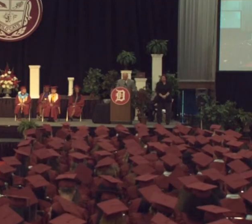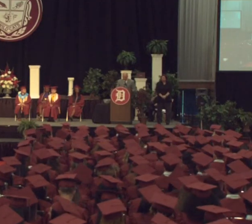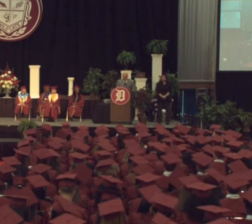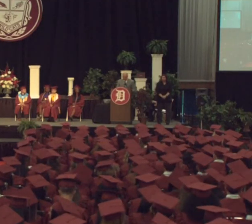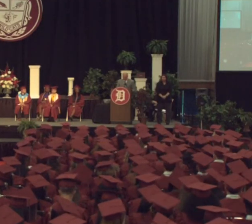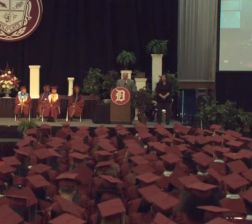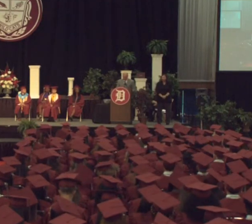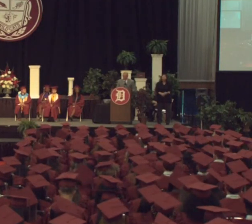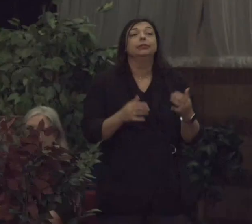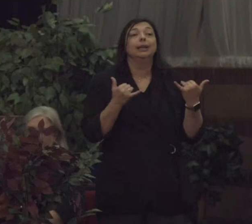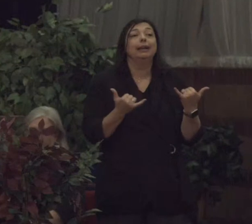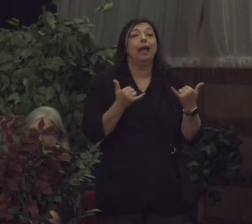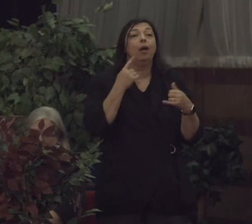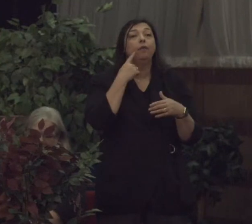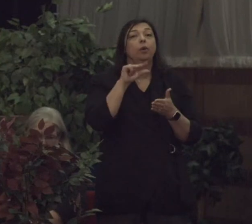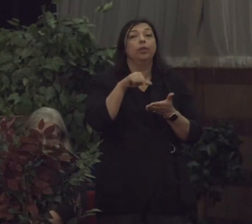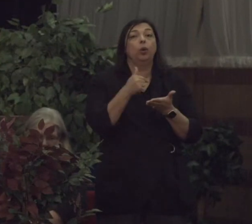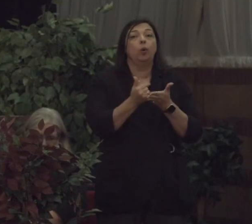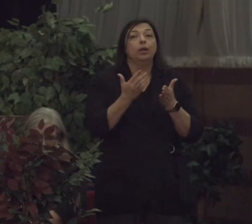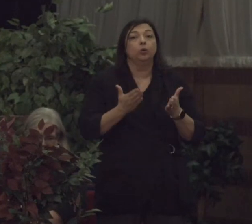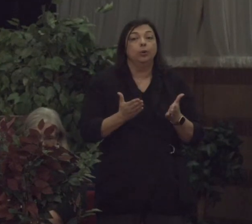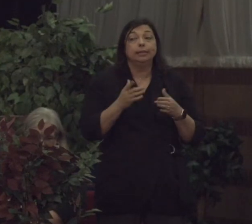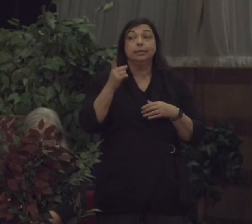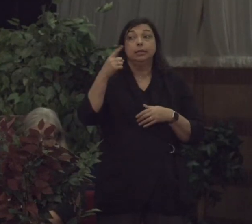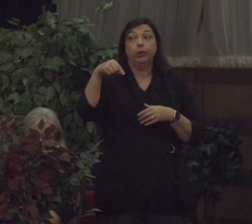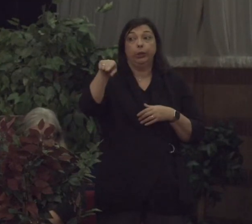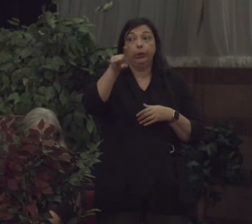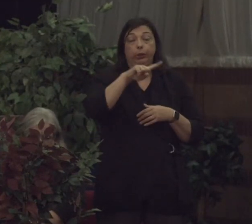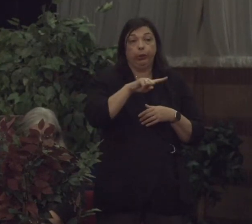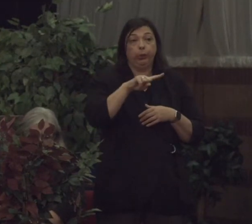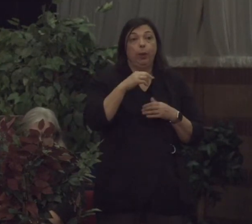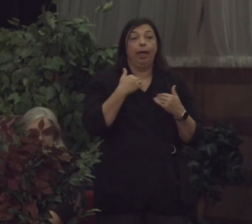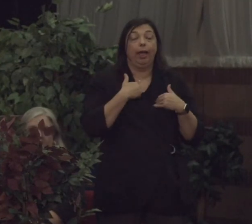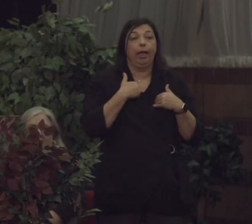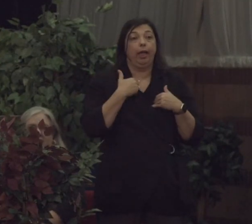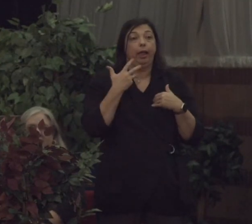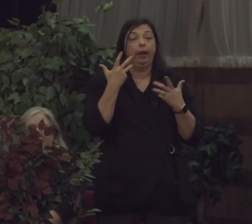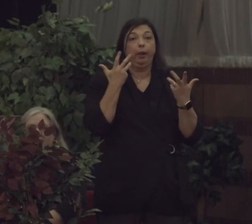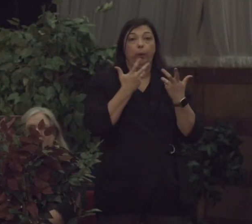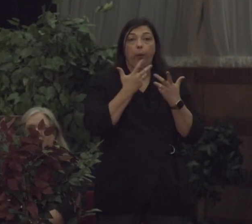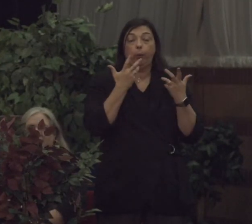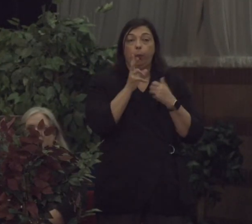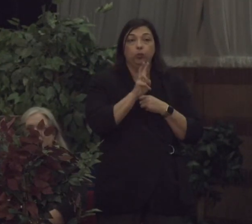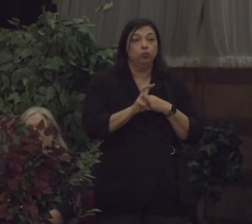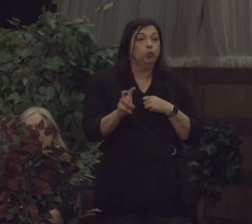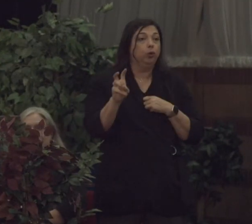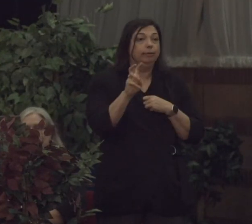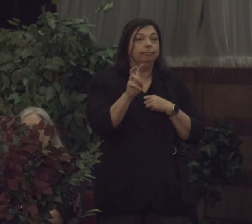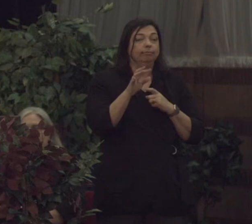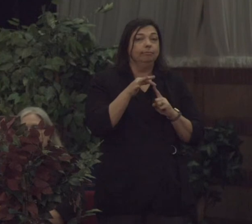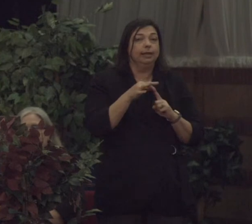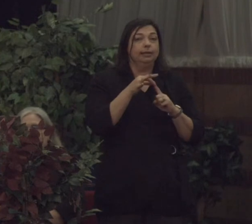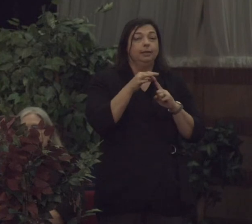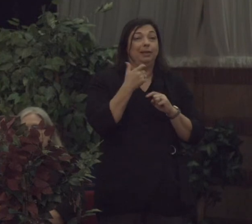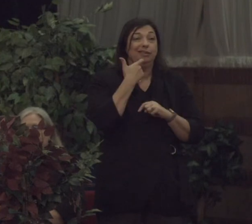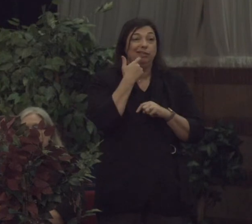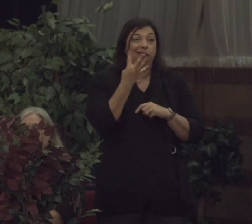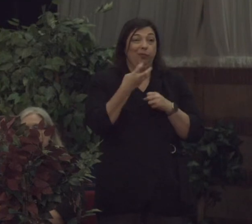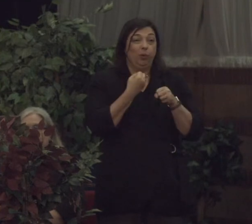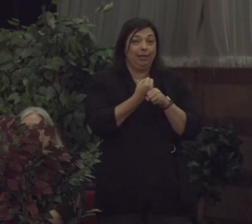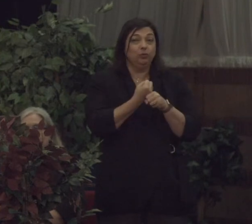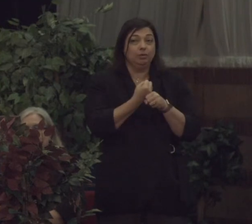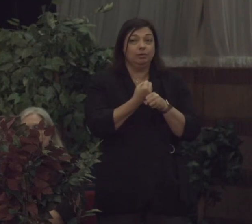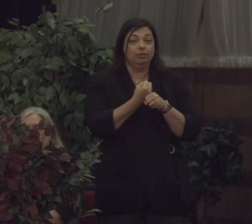Now to our graduates. You have had a remarkable journey, especially the last 4 years,